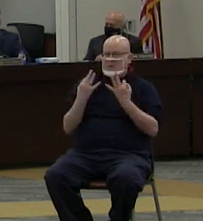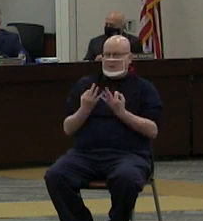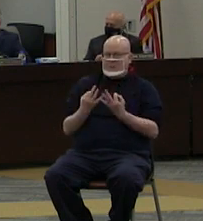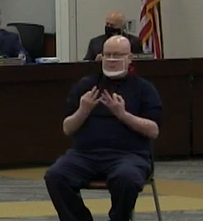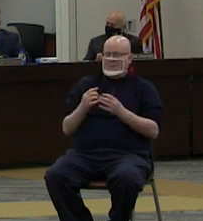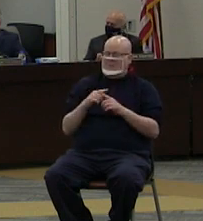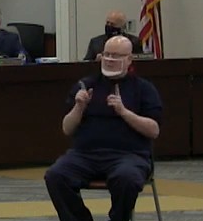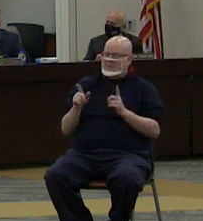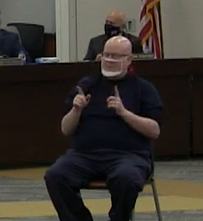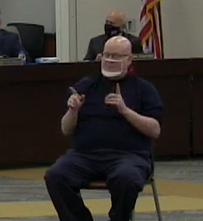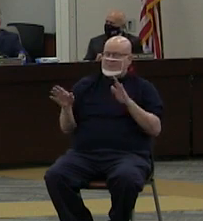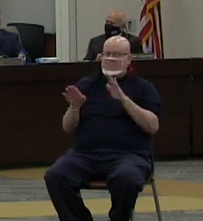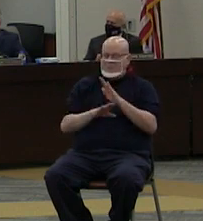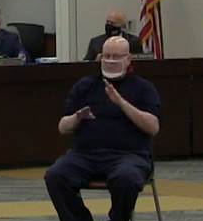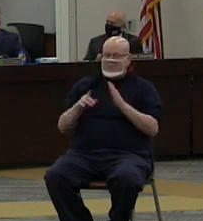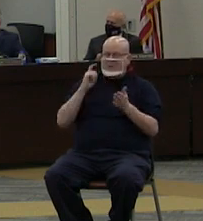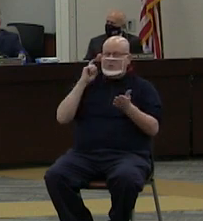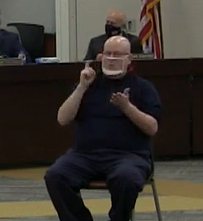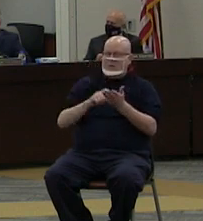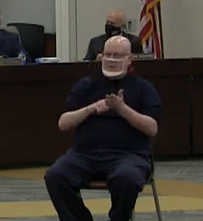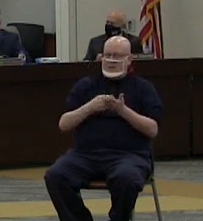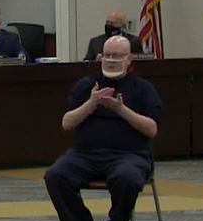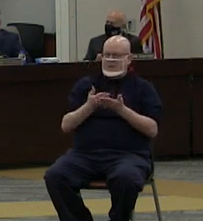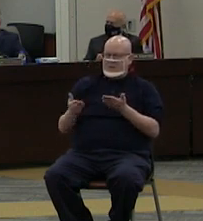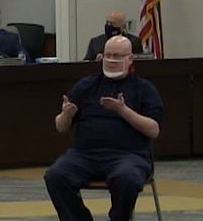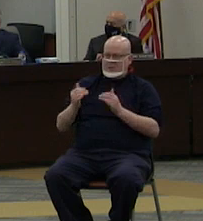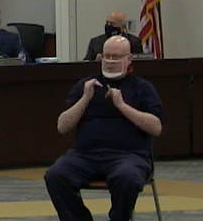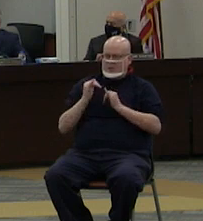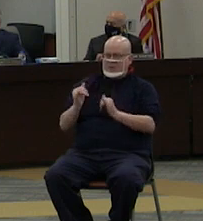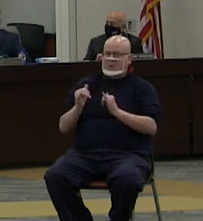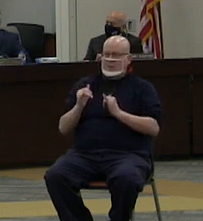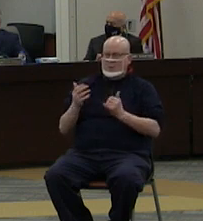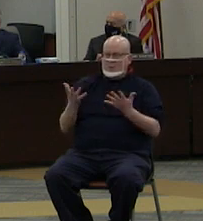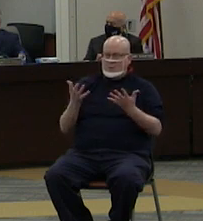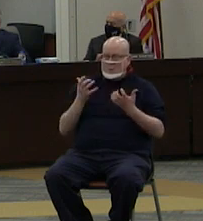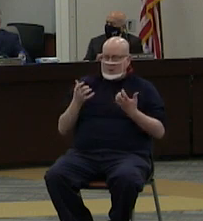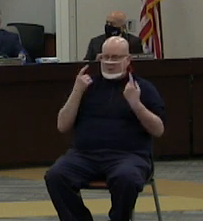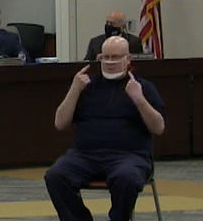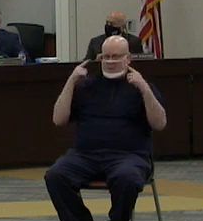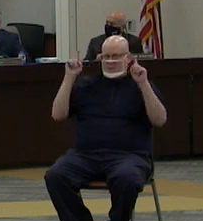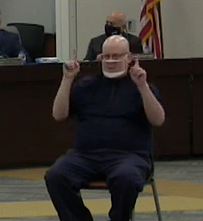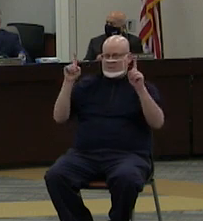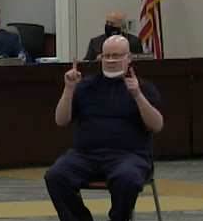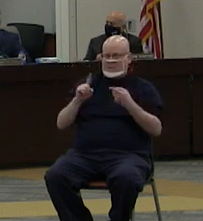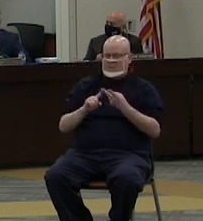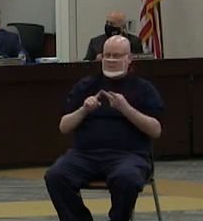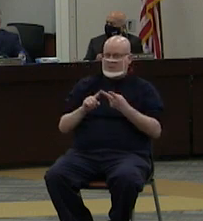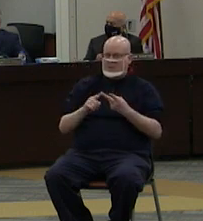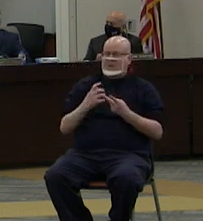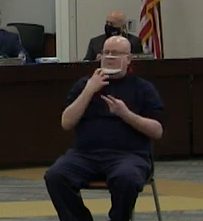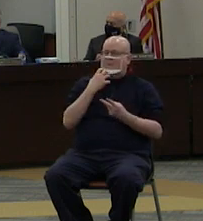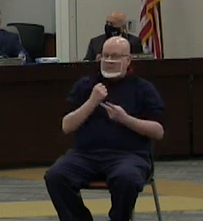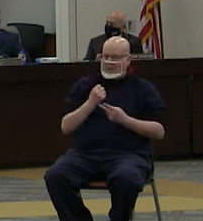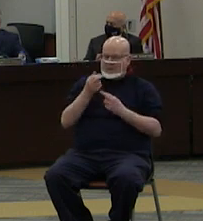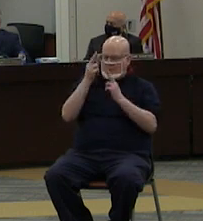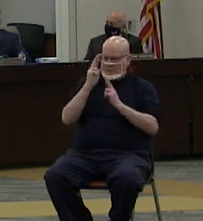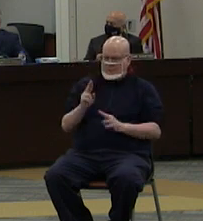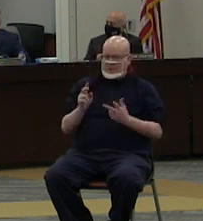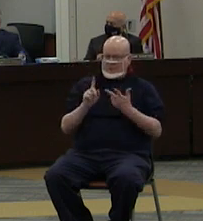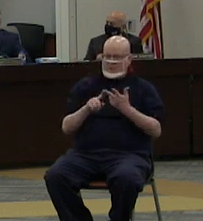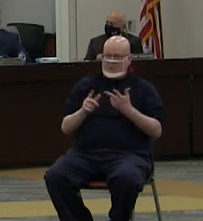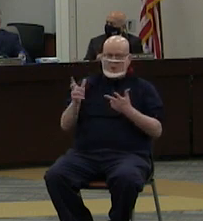more simply, we need to recognize those things that we share: our desire to be effective in our work, to be valued and respected, to be heard and to be